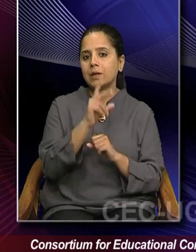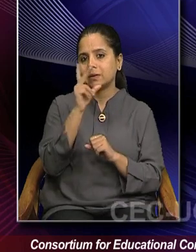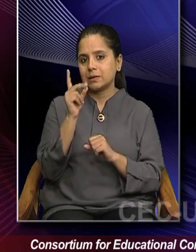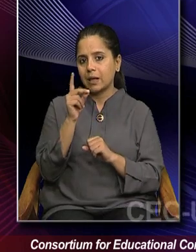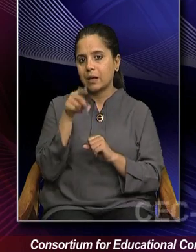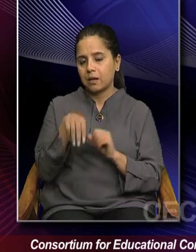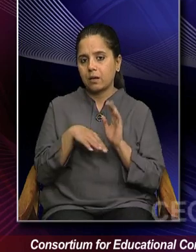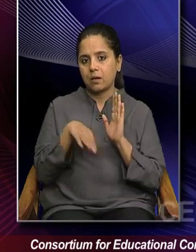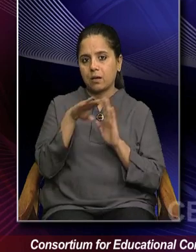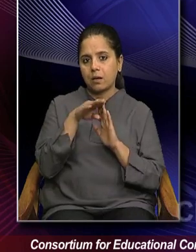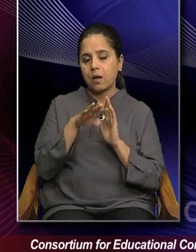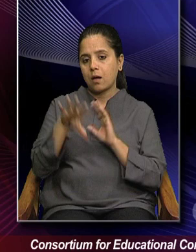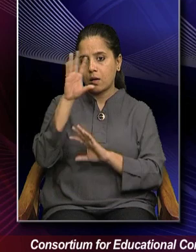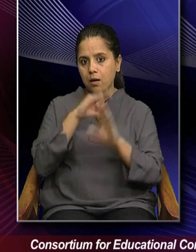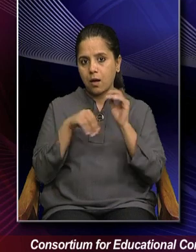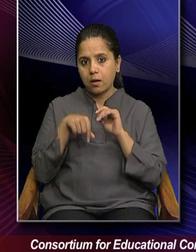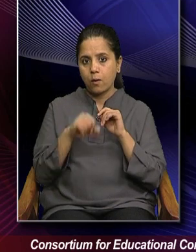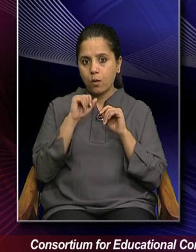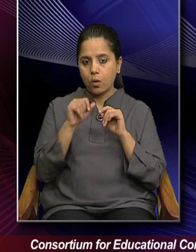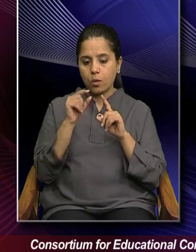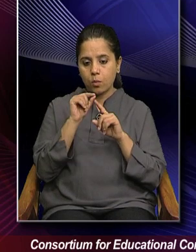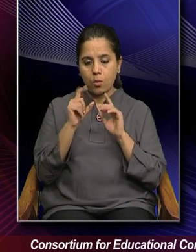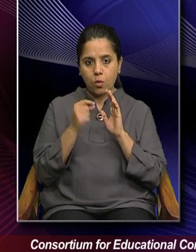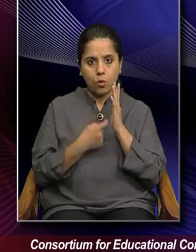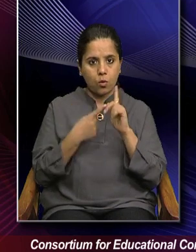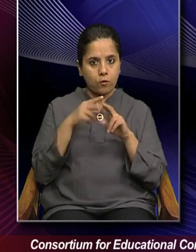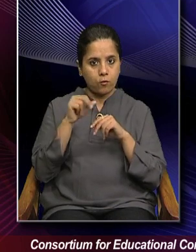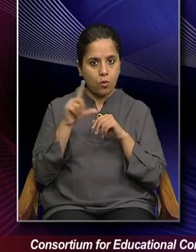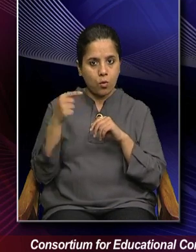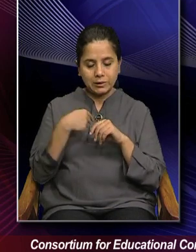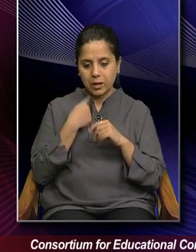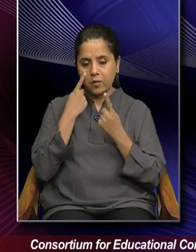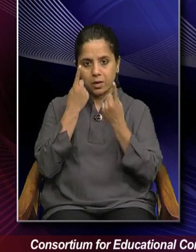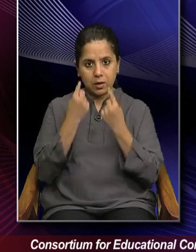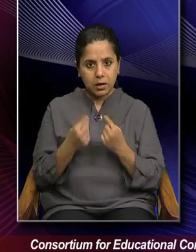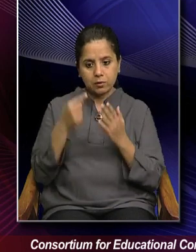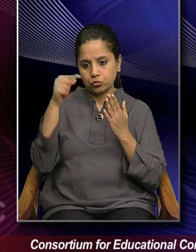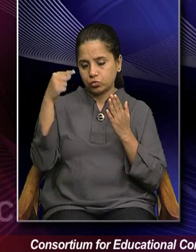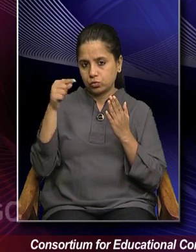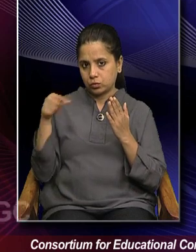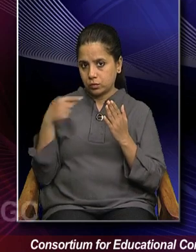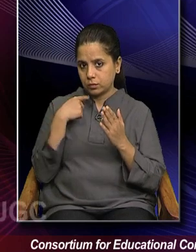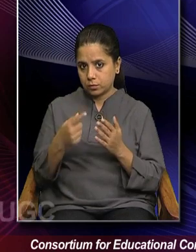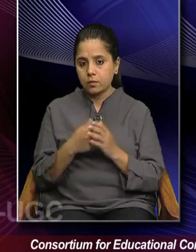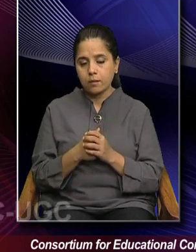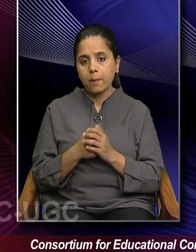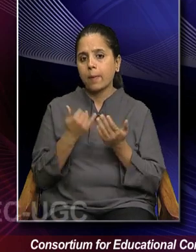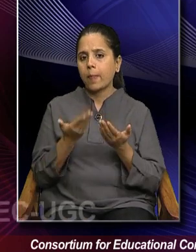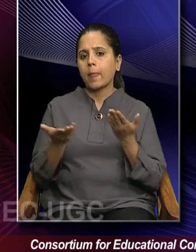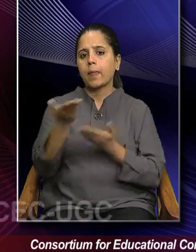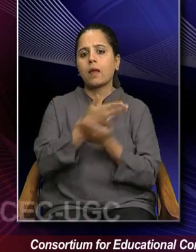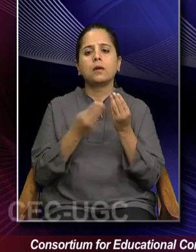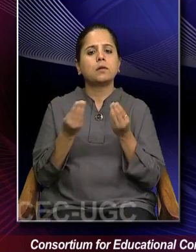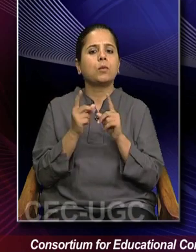level, that is learning the portfolios and the self-assessment checklist. Let us take